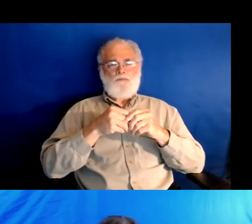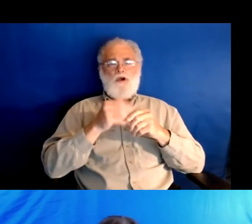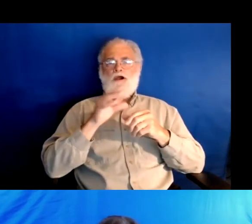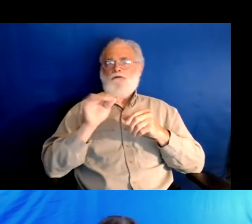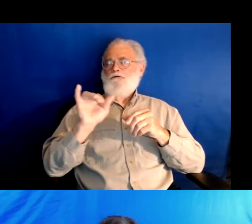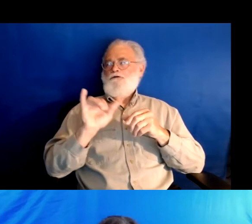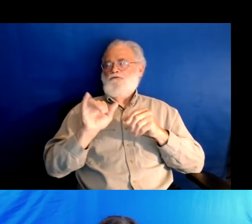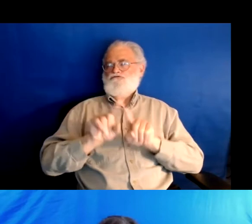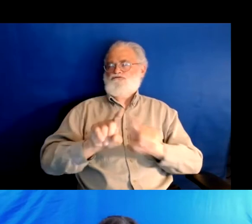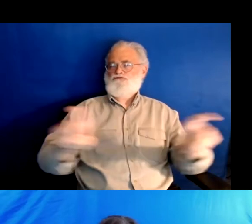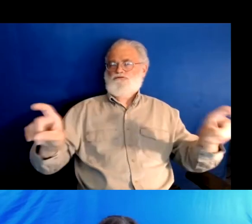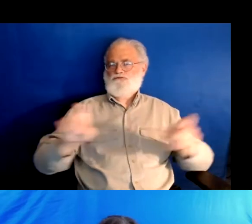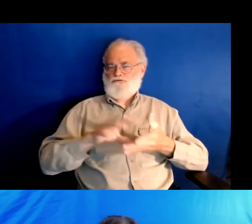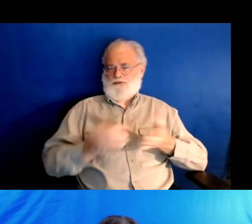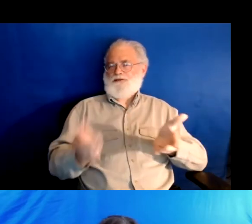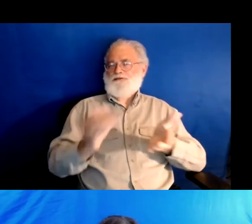individuals.